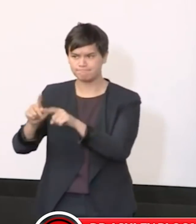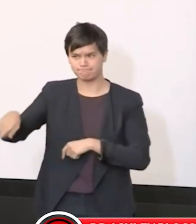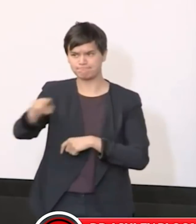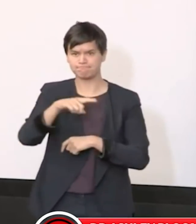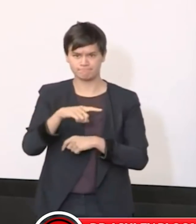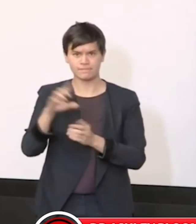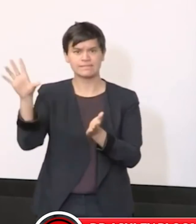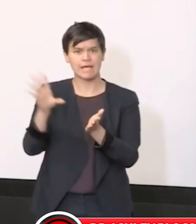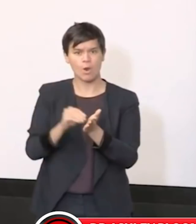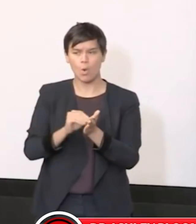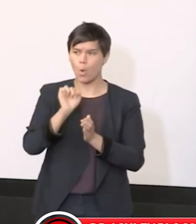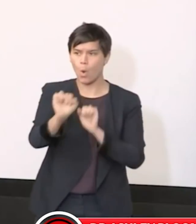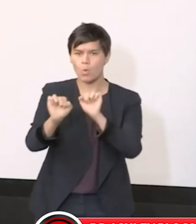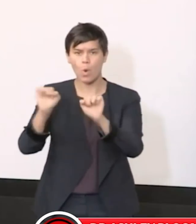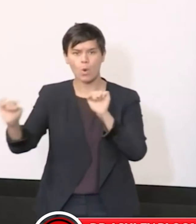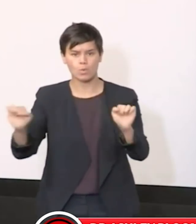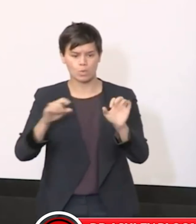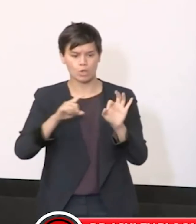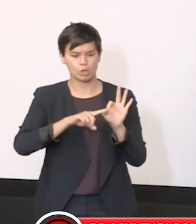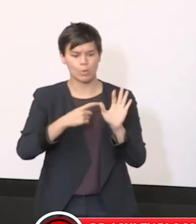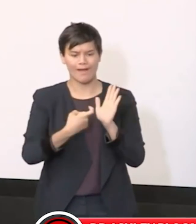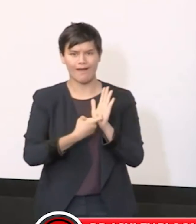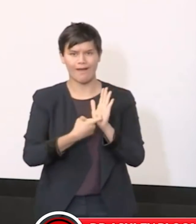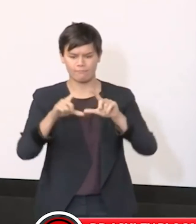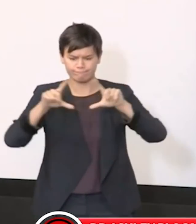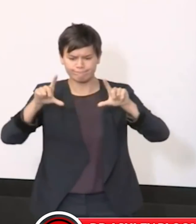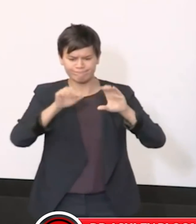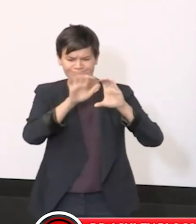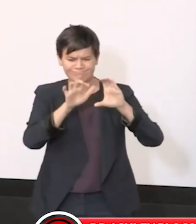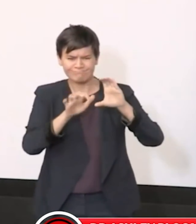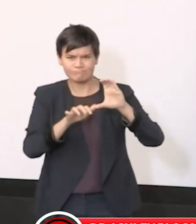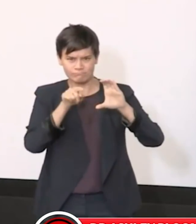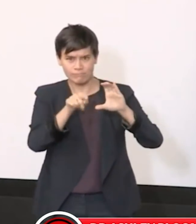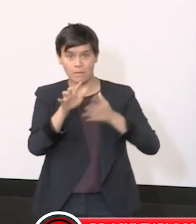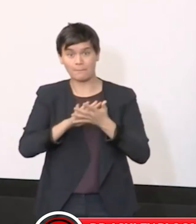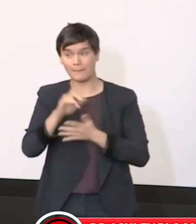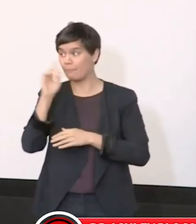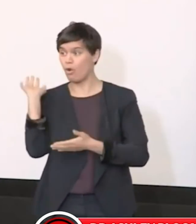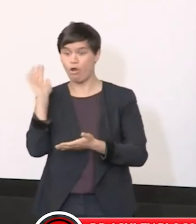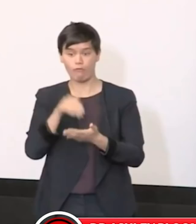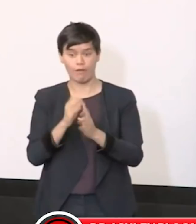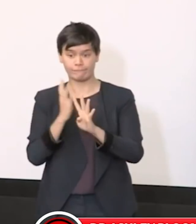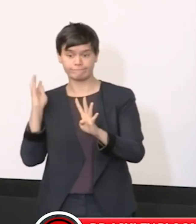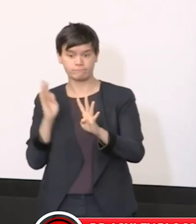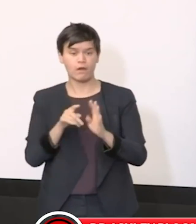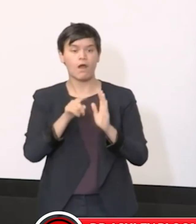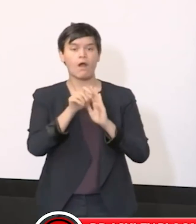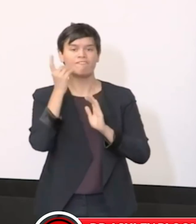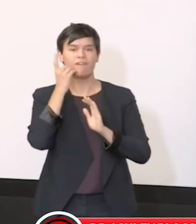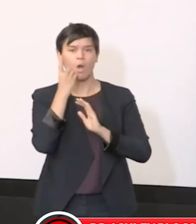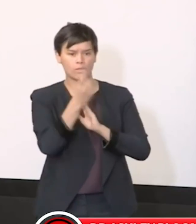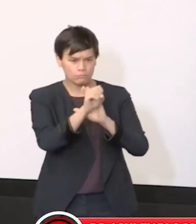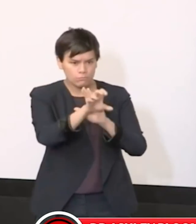QR code to support people signing in to their businesses. And the latest figure is that there are just